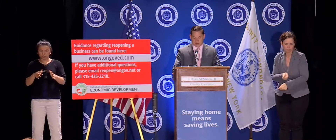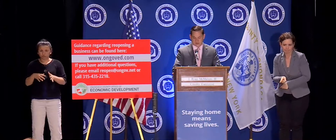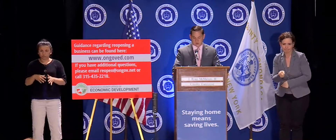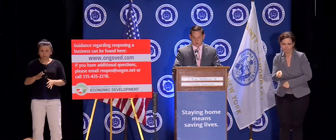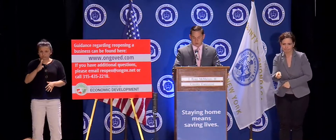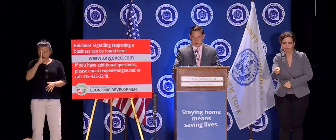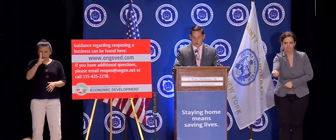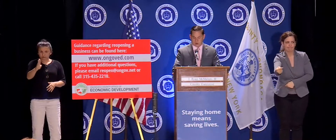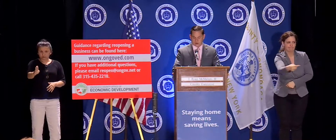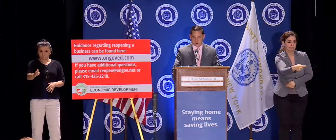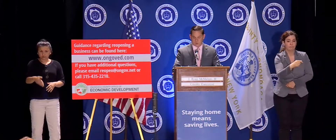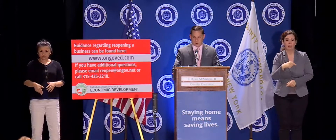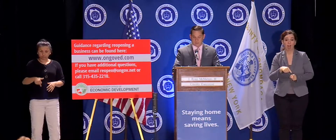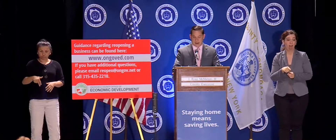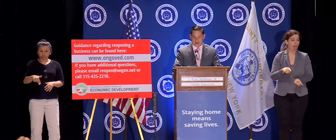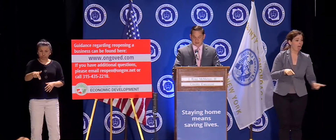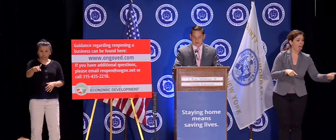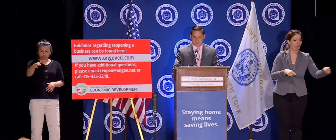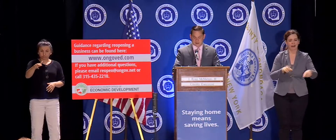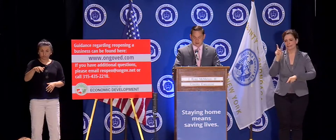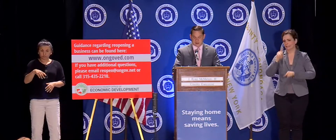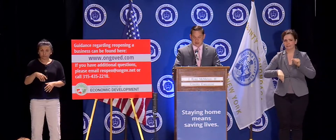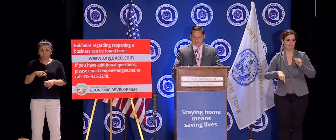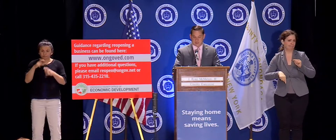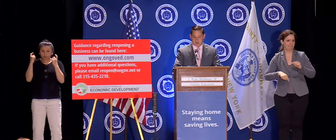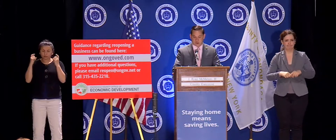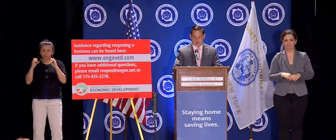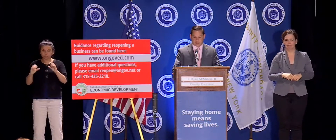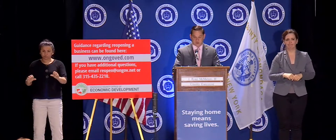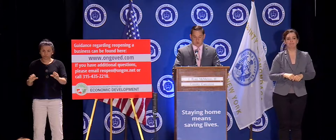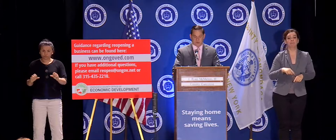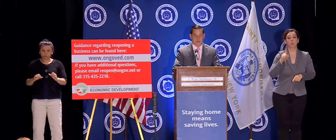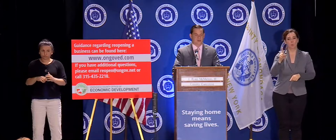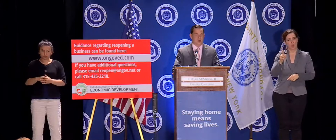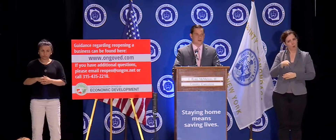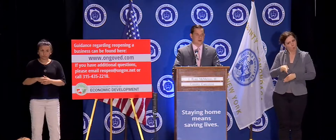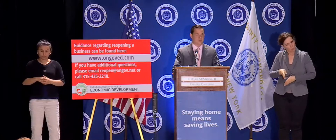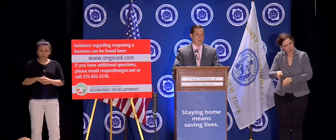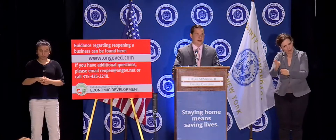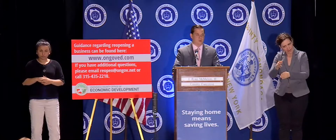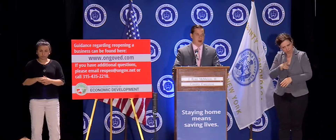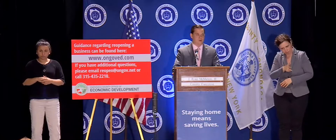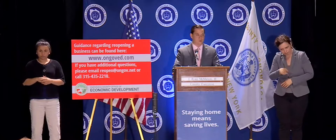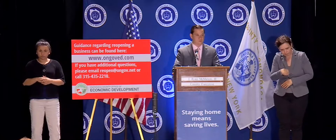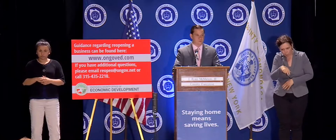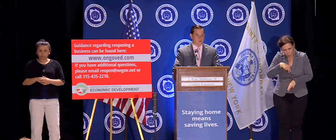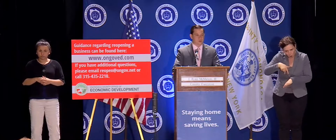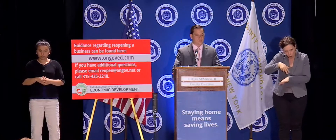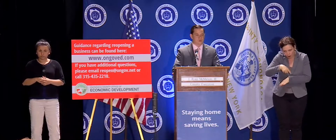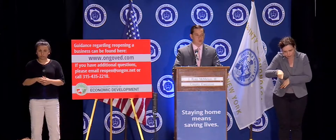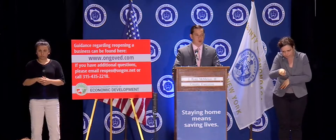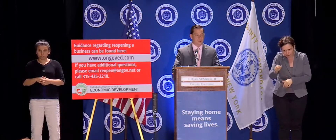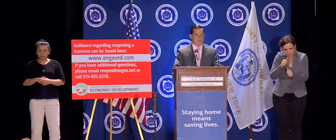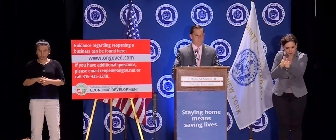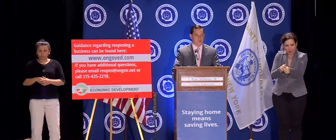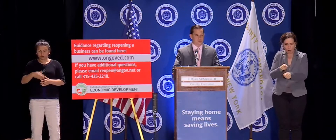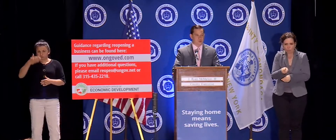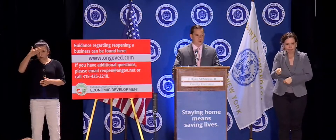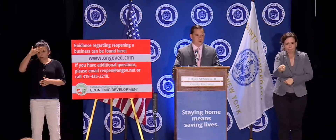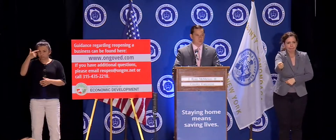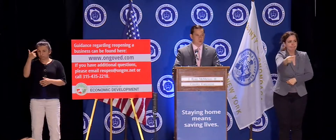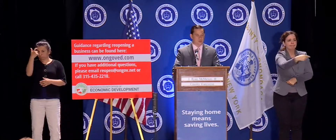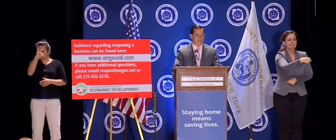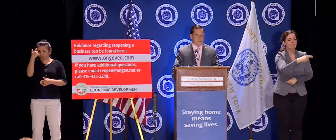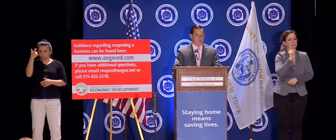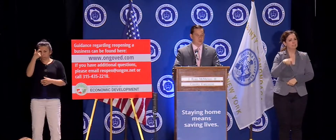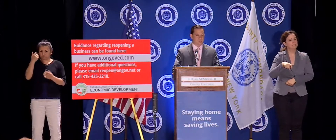All guests will be required to wear masks, and temperature checks will be conducted upon arrival. So if you come to the